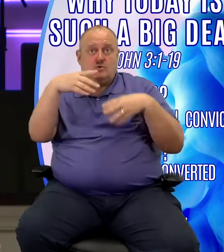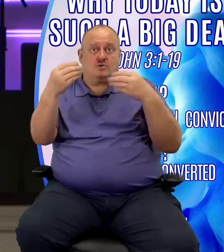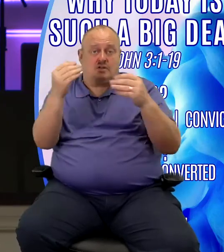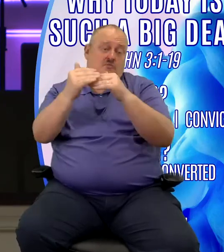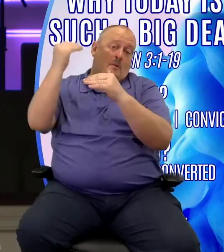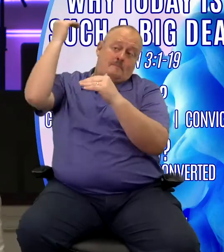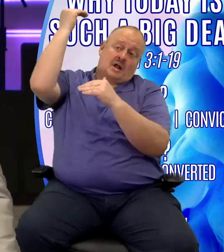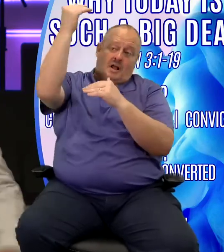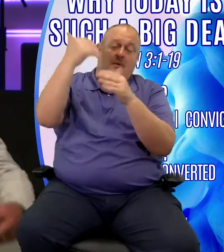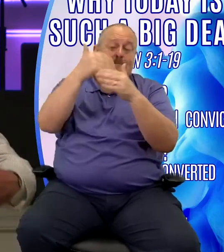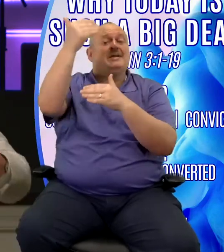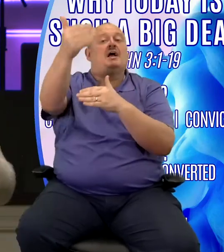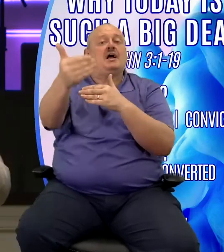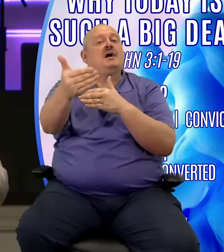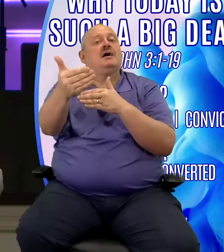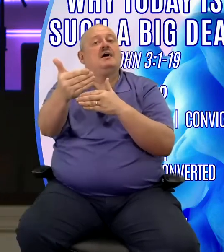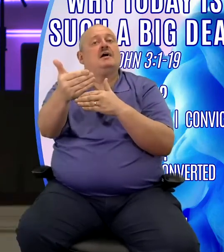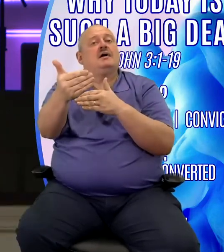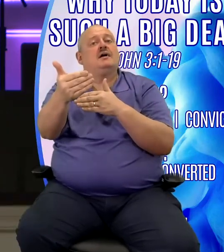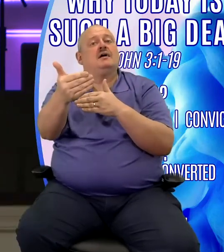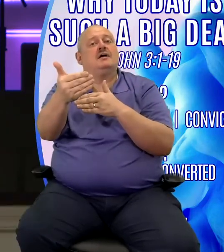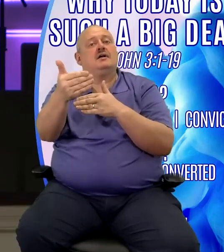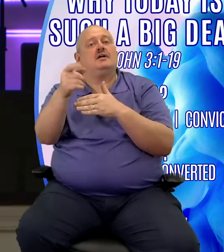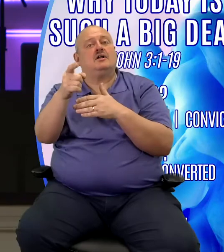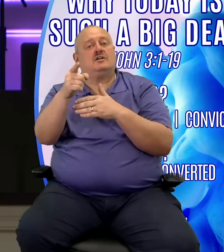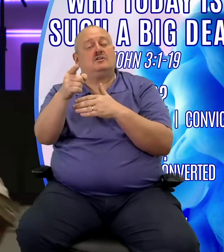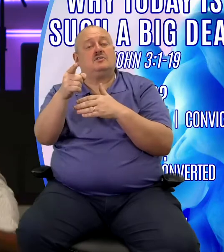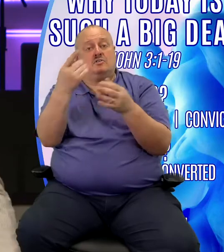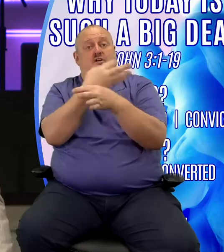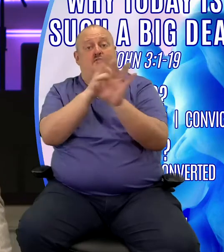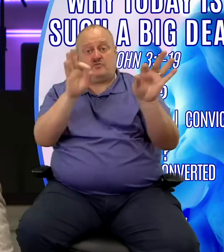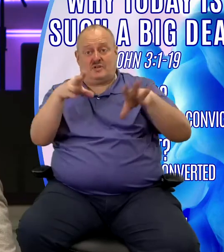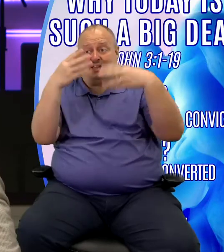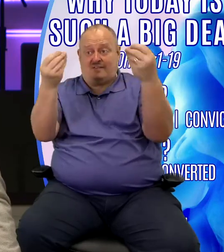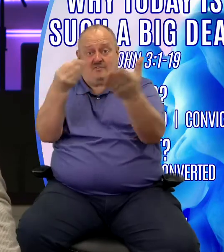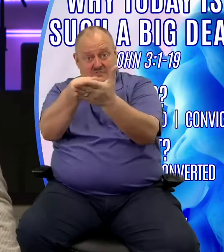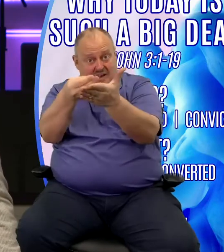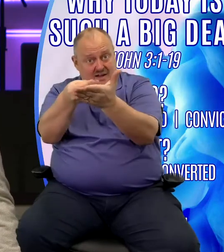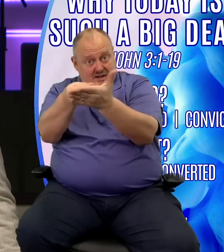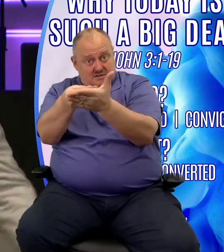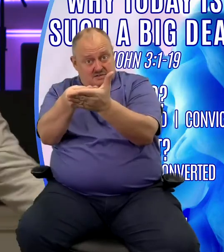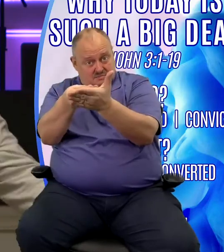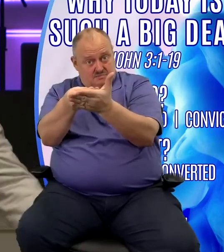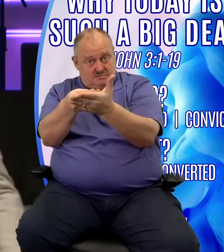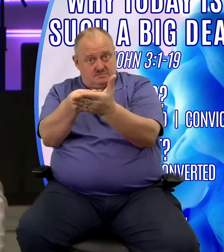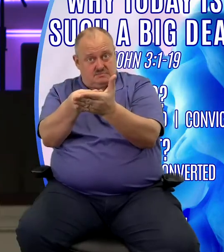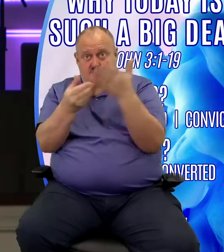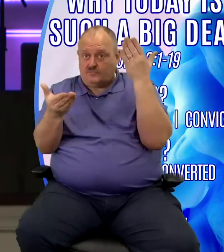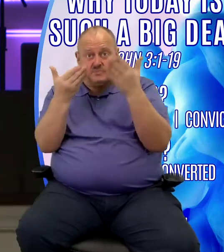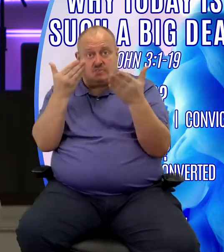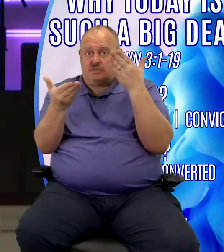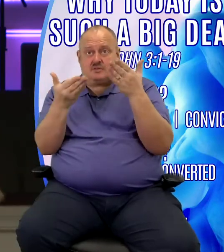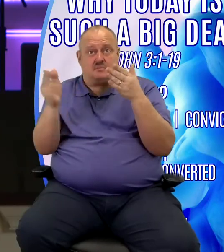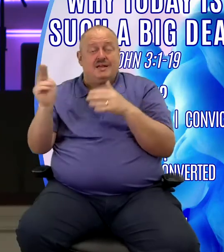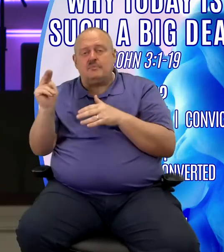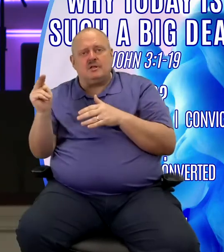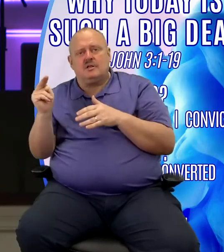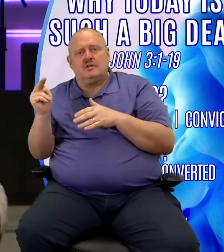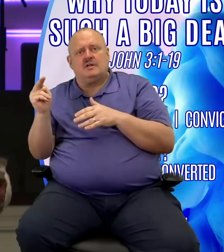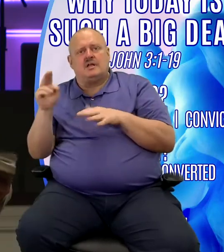above and beyond that. You're completely generous with your finances. And maybe you're just like Nicodemus. You say, well,